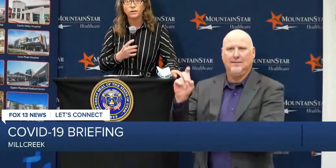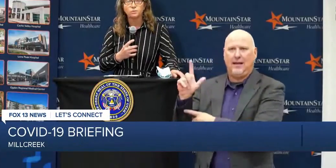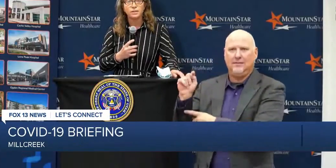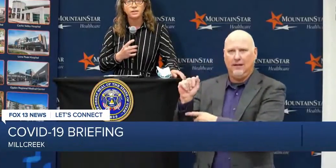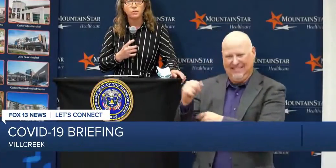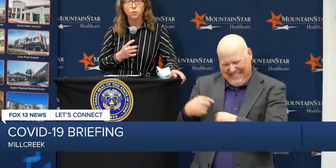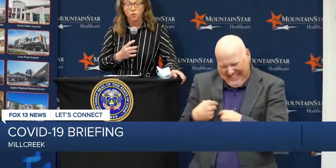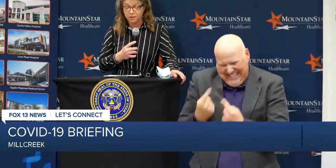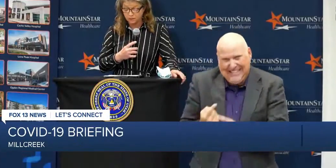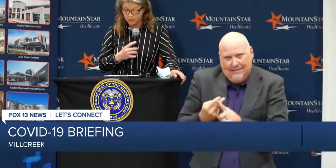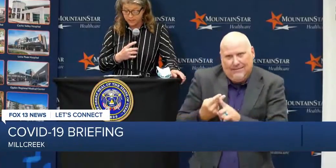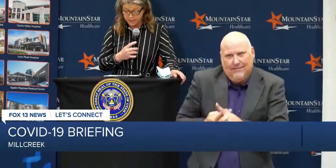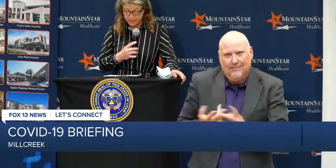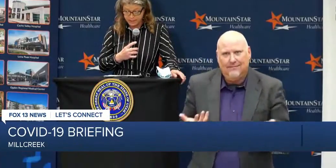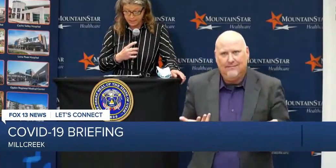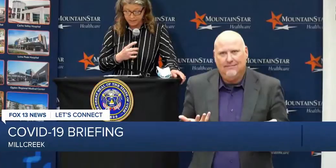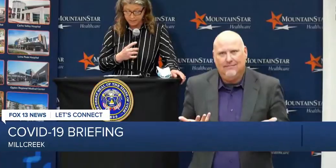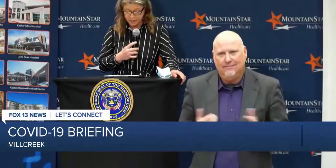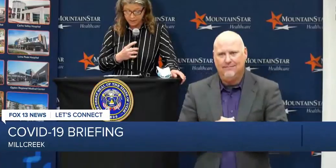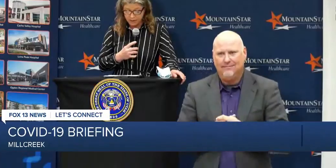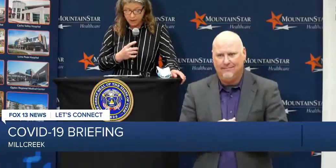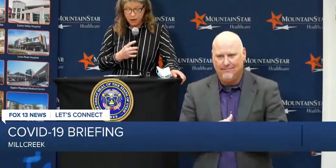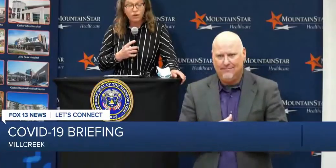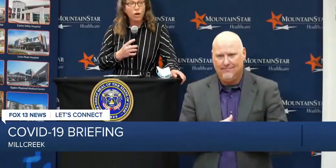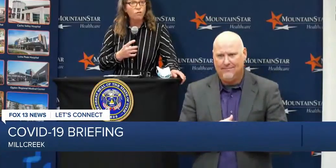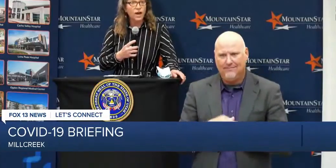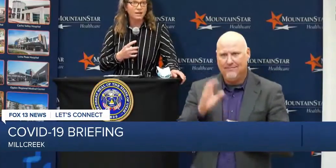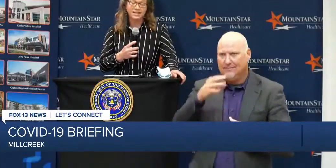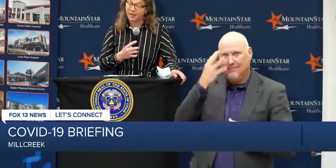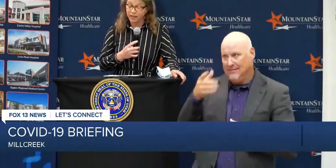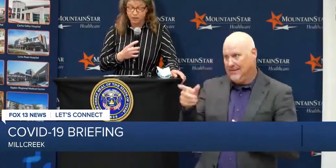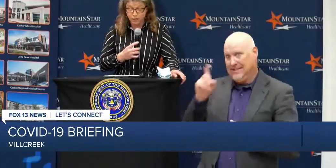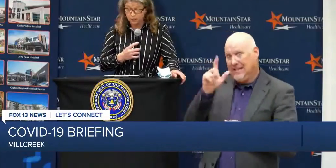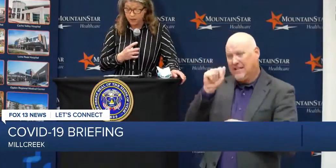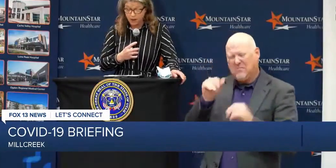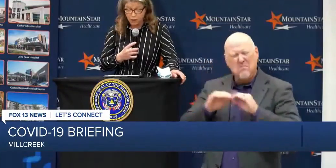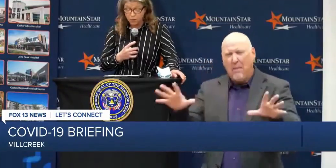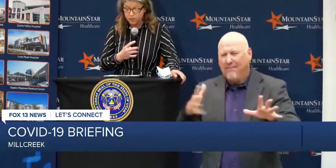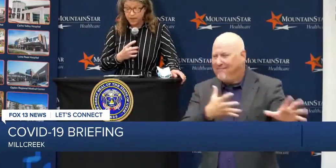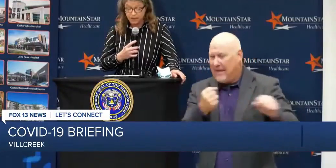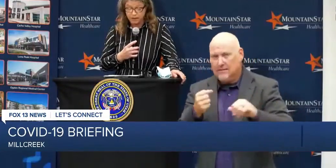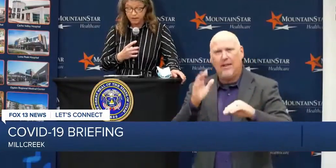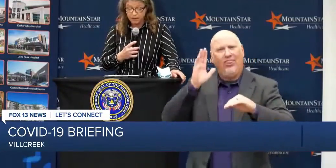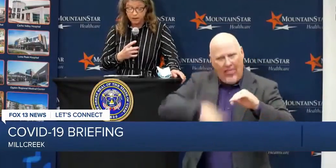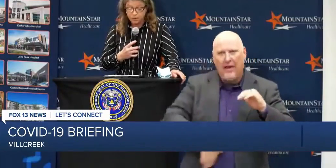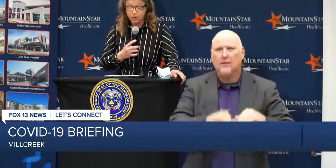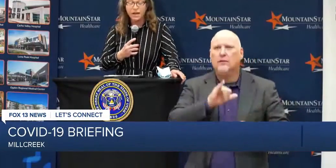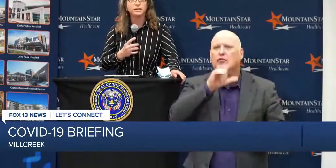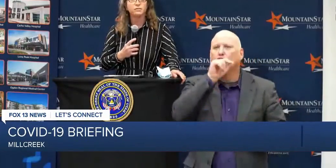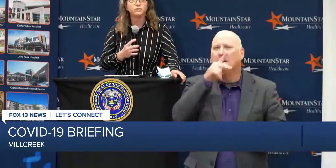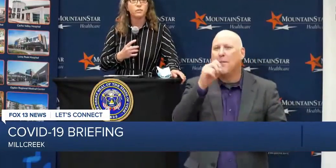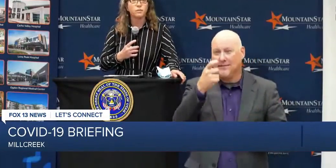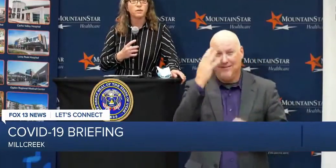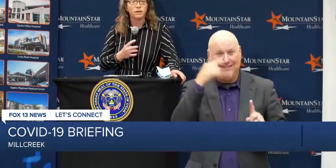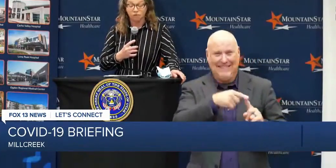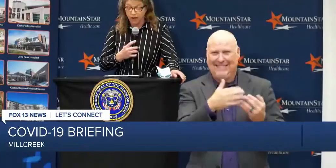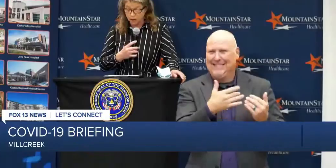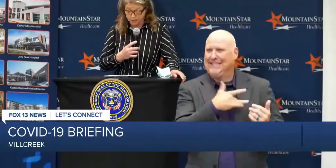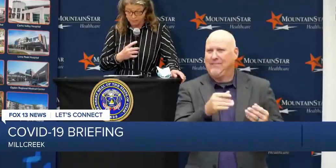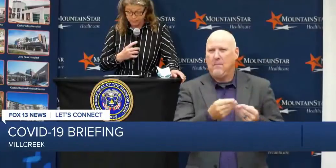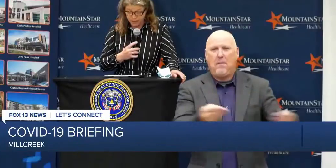cold, according to recent reports from the CDC. No vaccine is going to be 100% protective